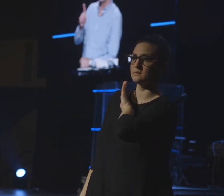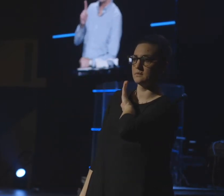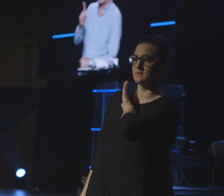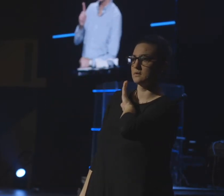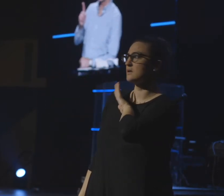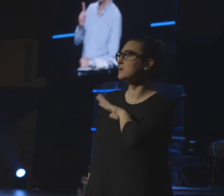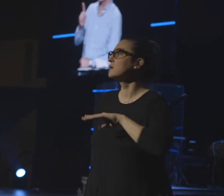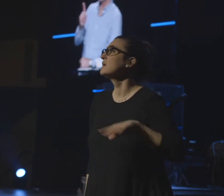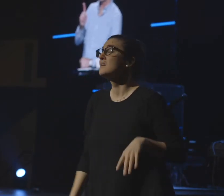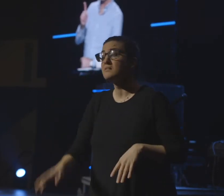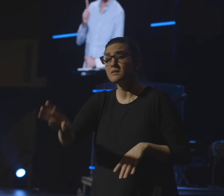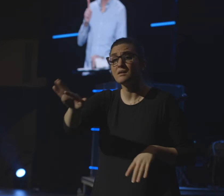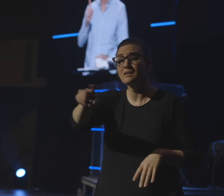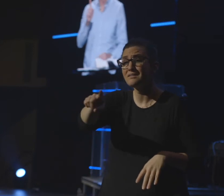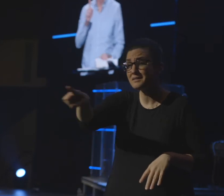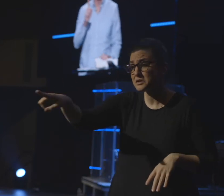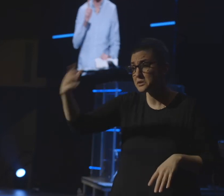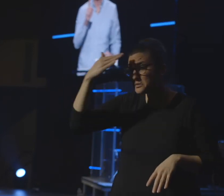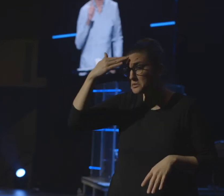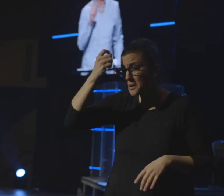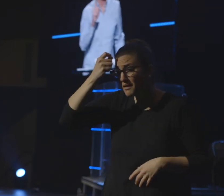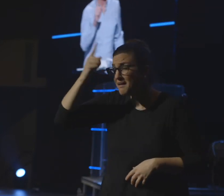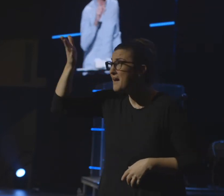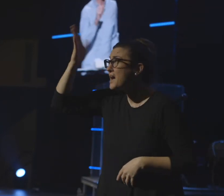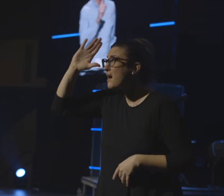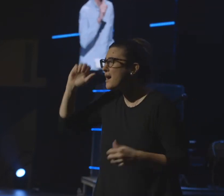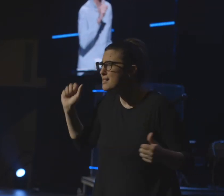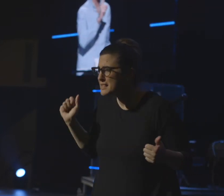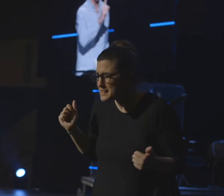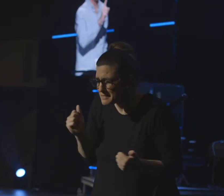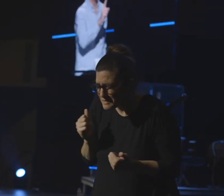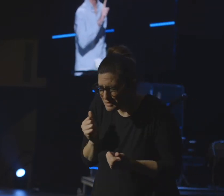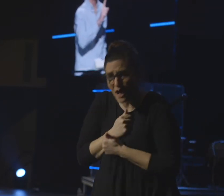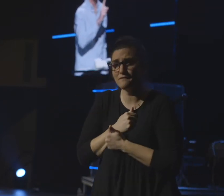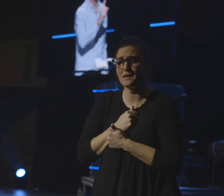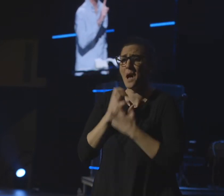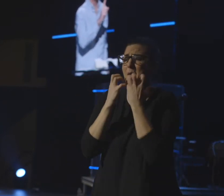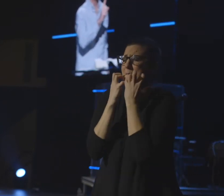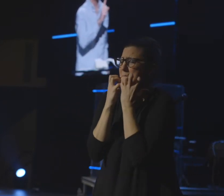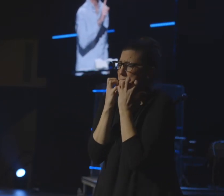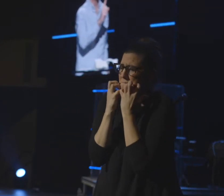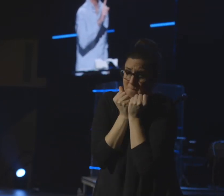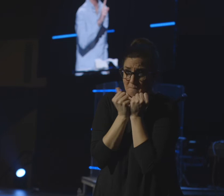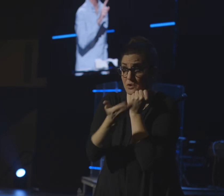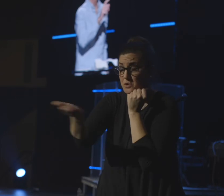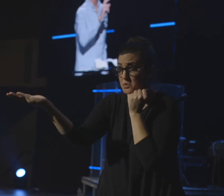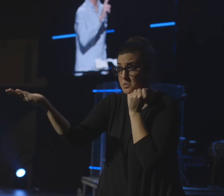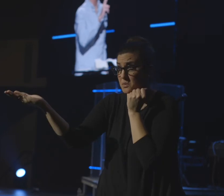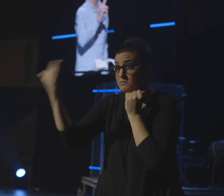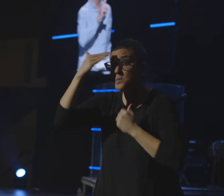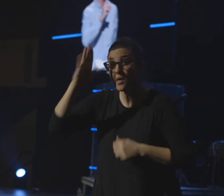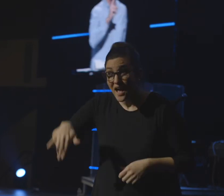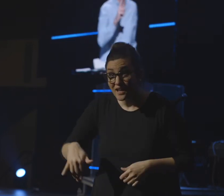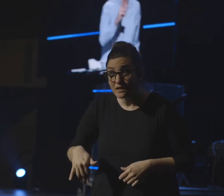Loved. Passionately loved by God. Lavishly loved by God. Do you believe? Do you know that? If you don't know that, then you don't know who you are. Do